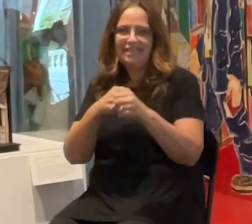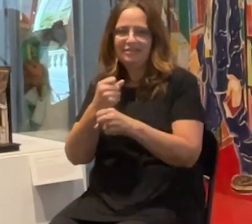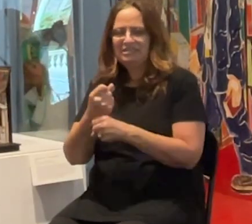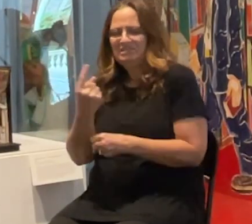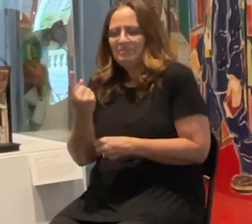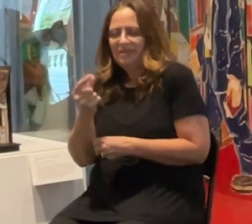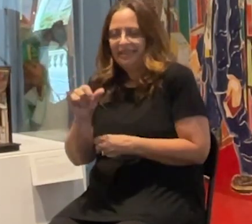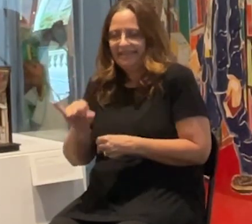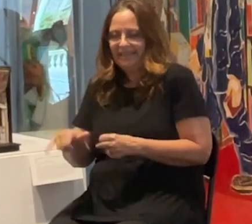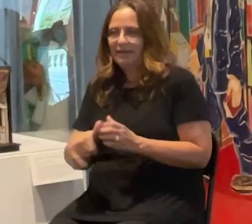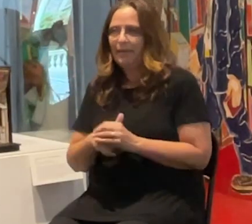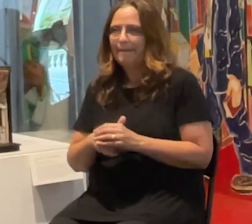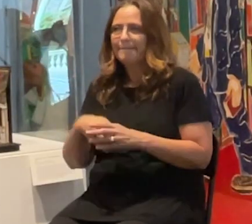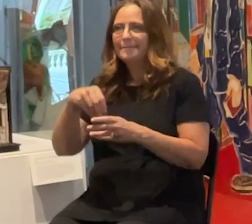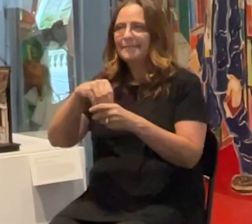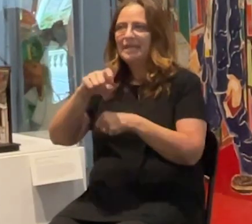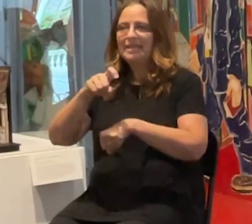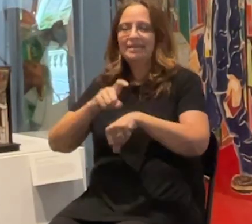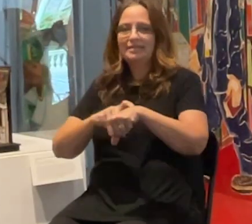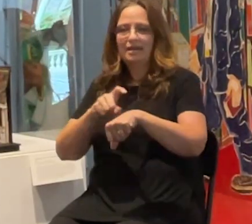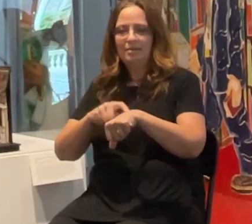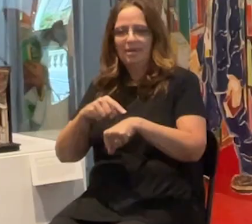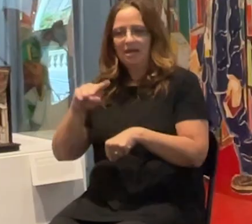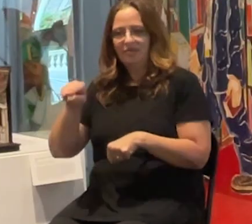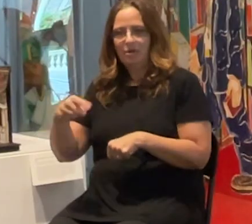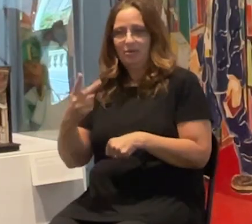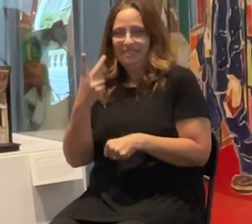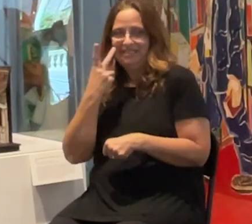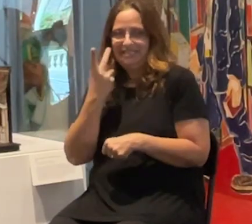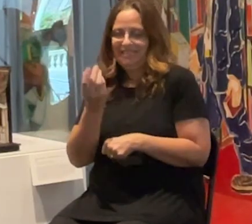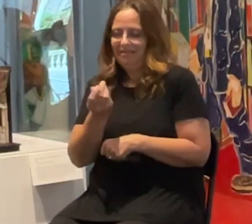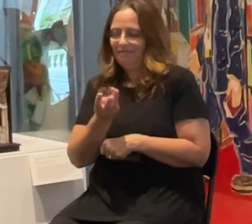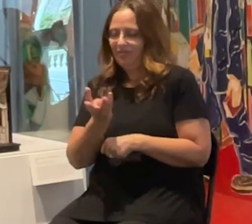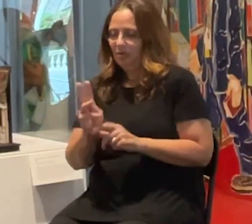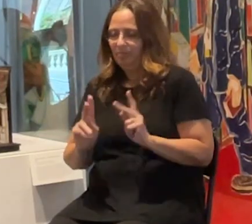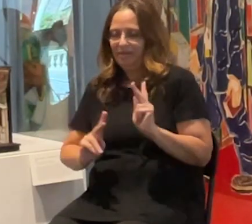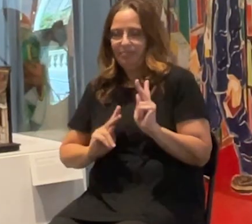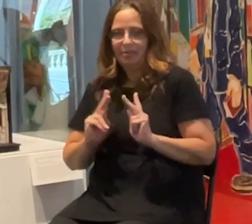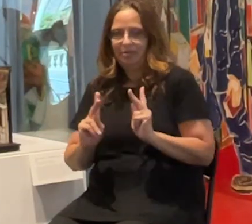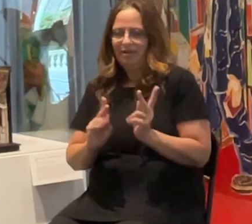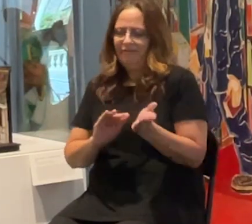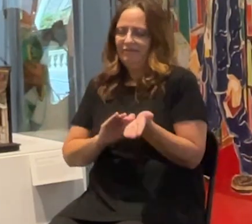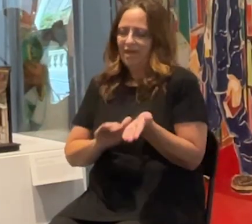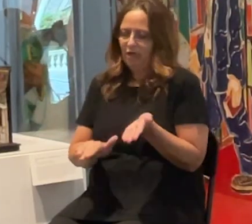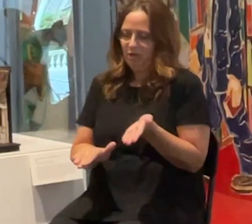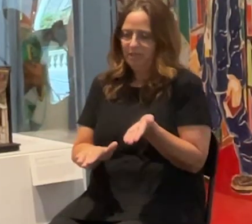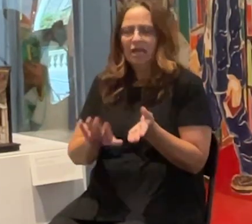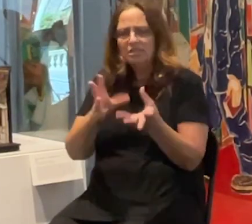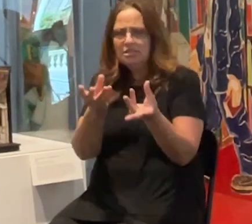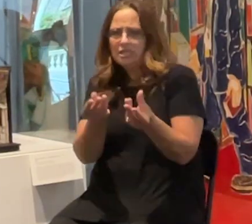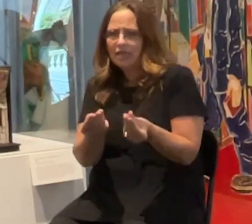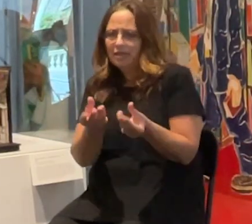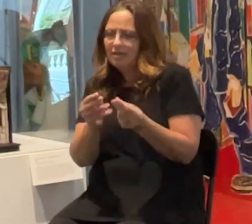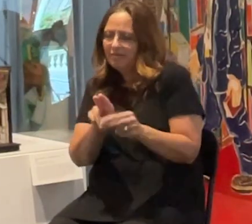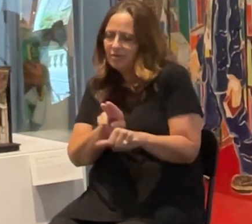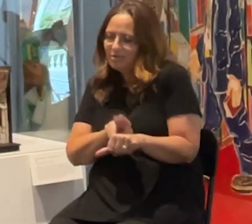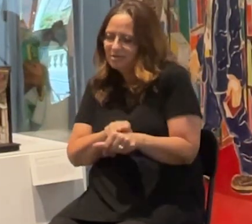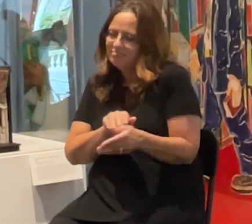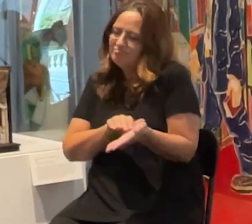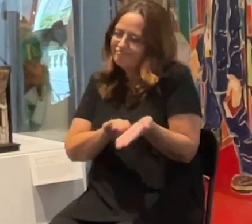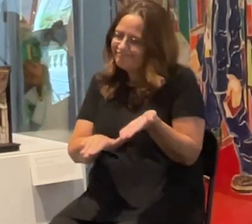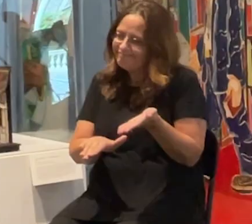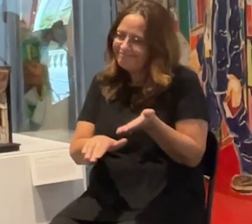like that. And in that time, I've only seen a couple people kind of had to be let go, rather gently, of course. Mm-hmm.